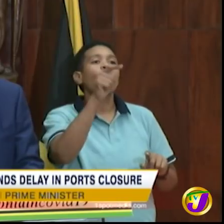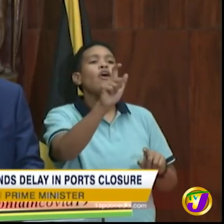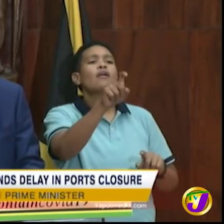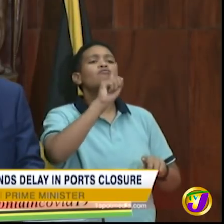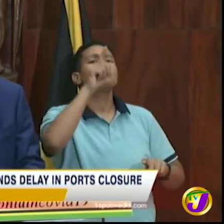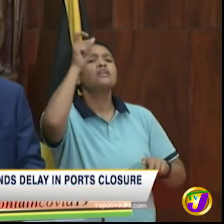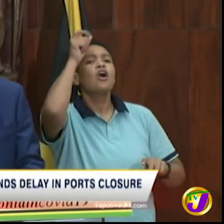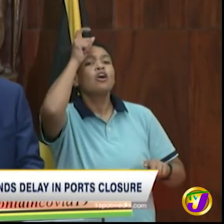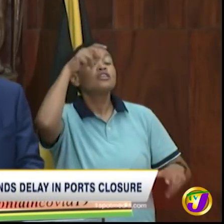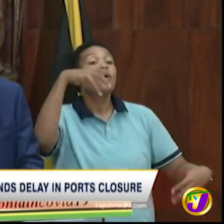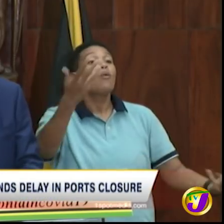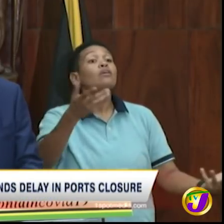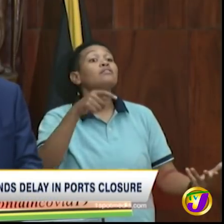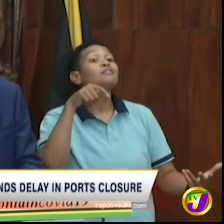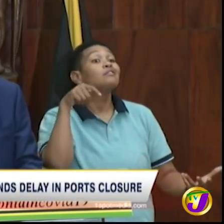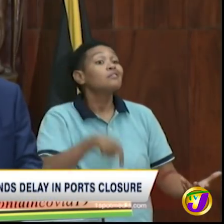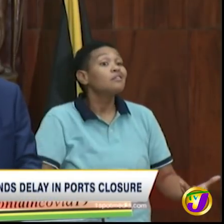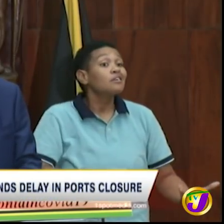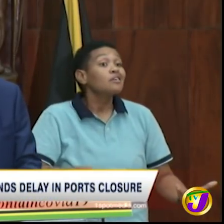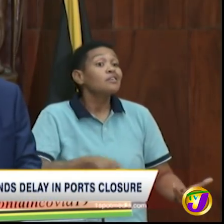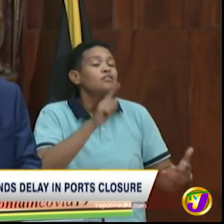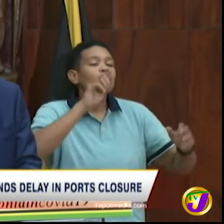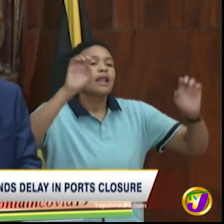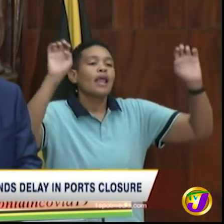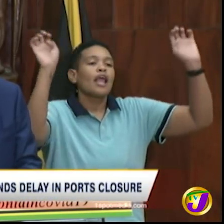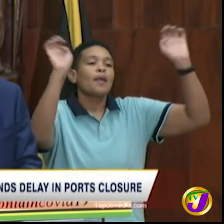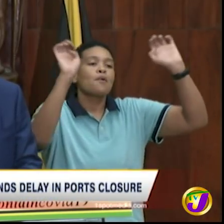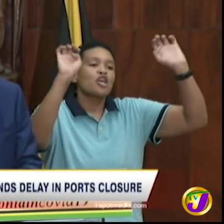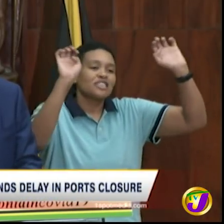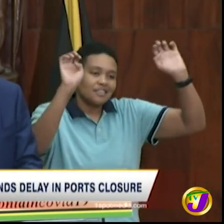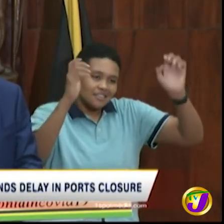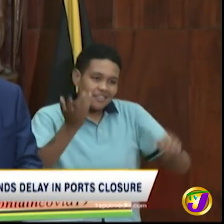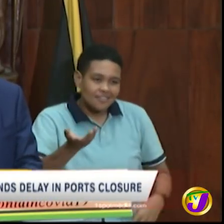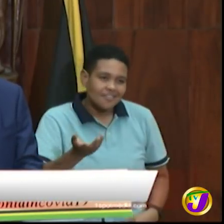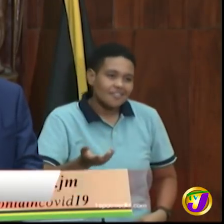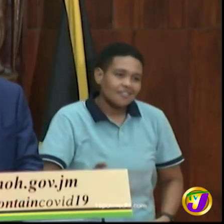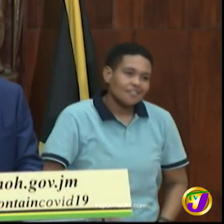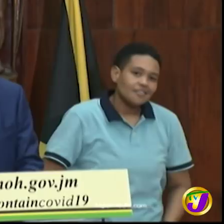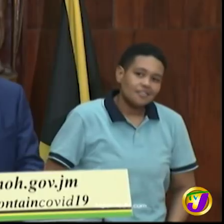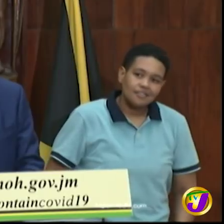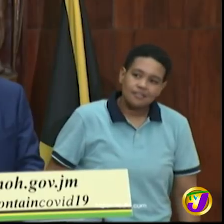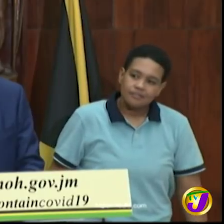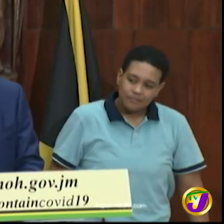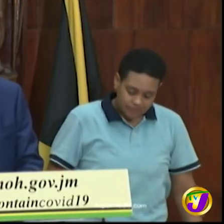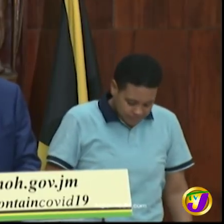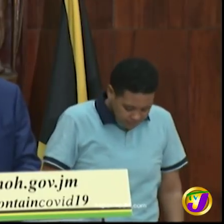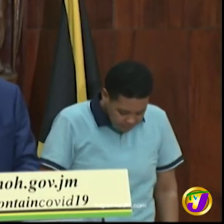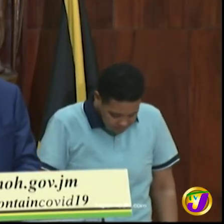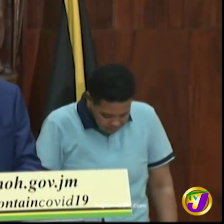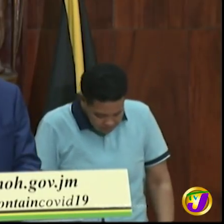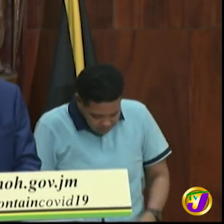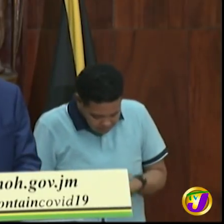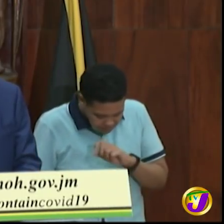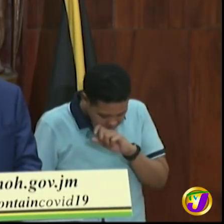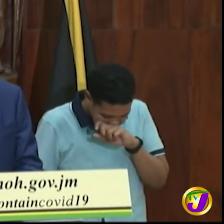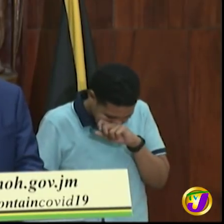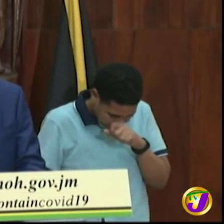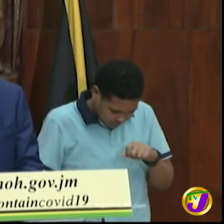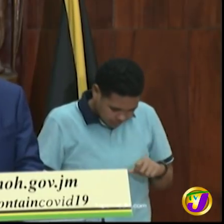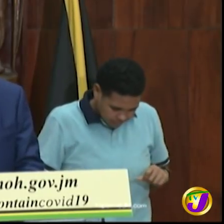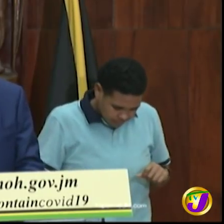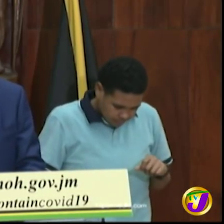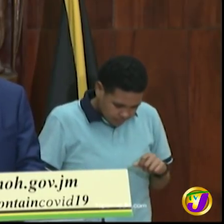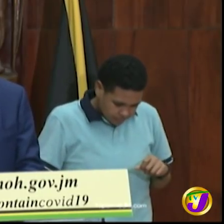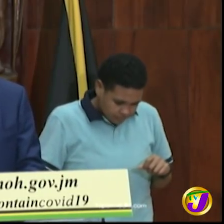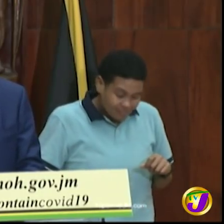also understand this is an emergency. And it is not, as we